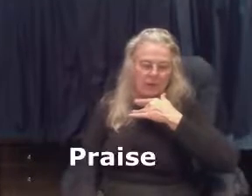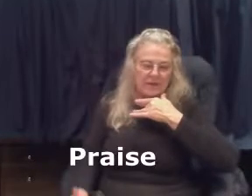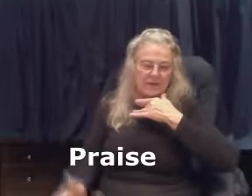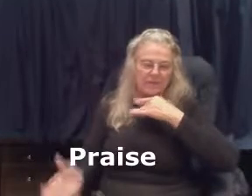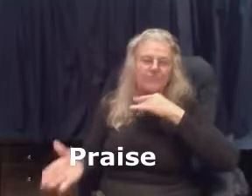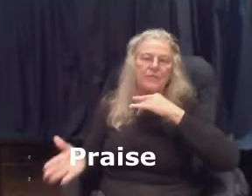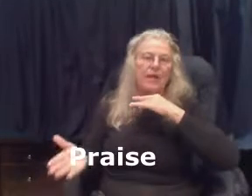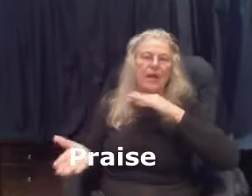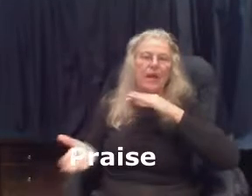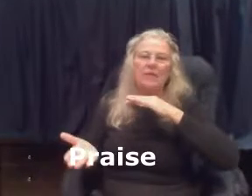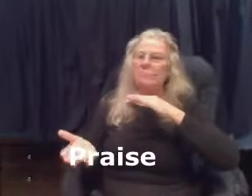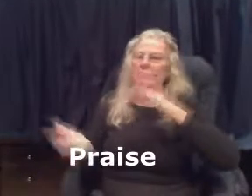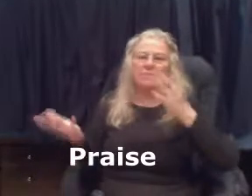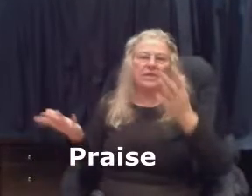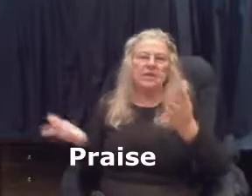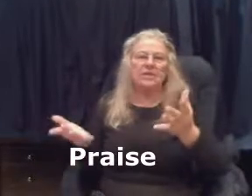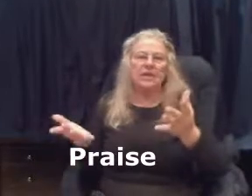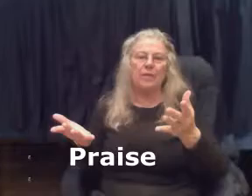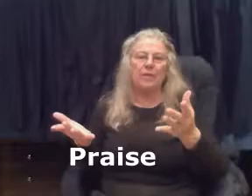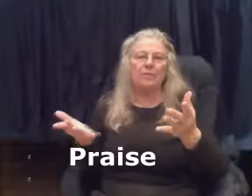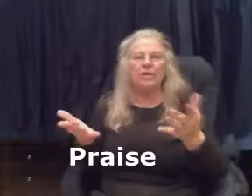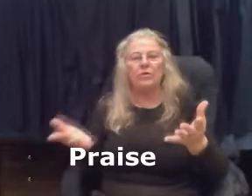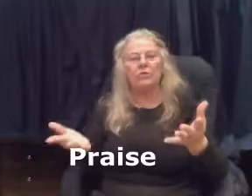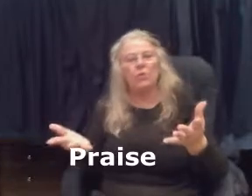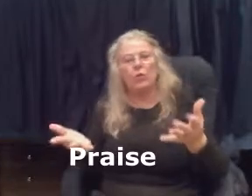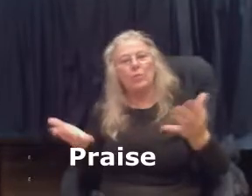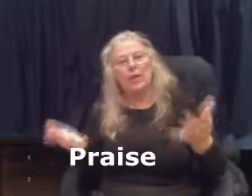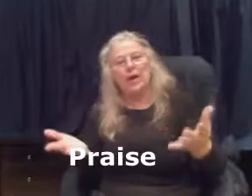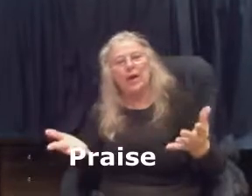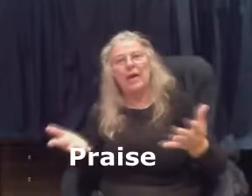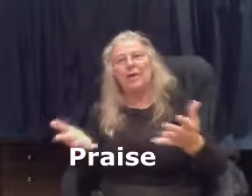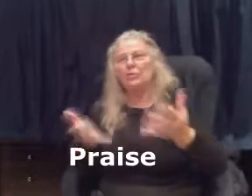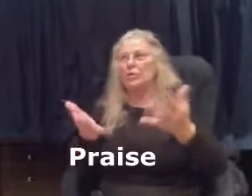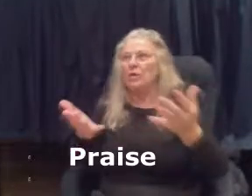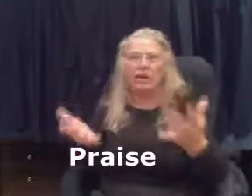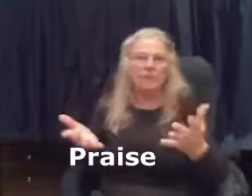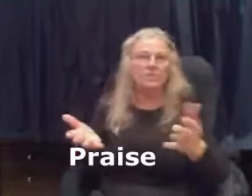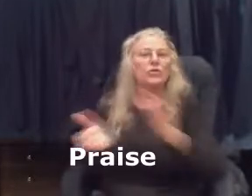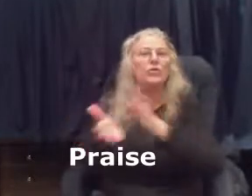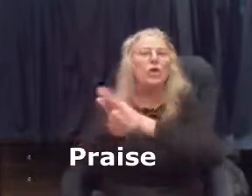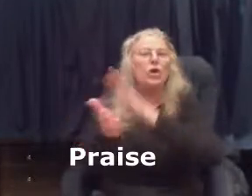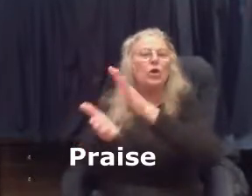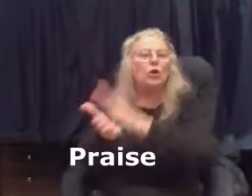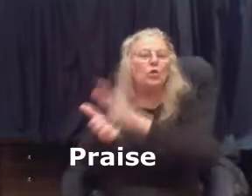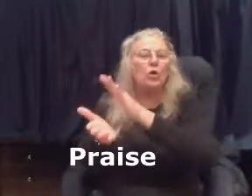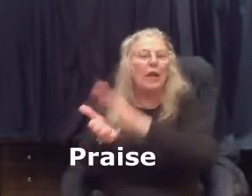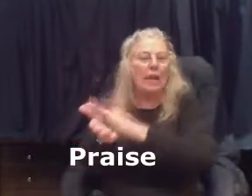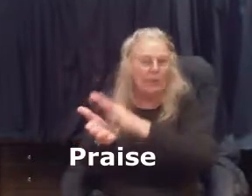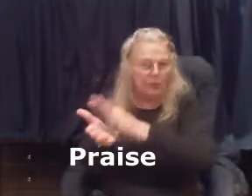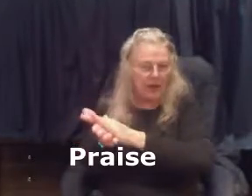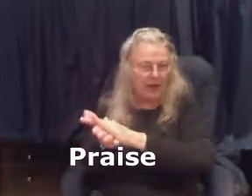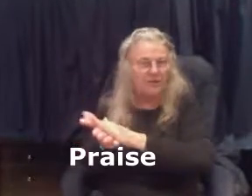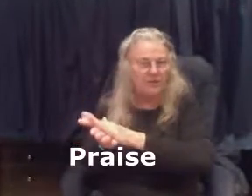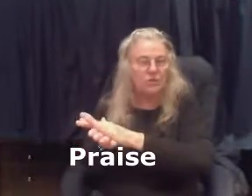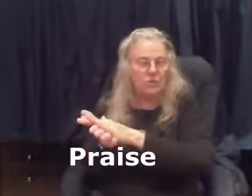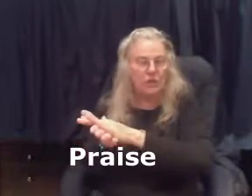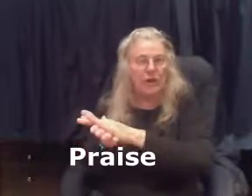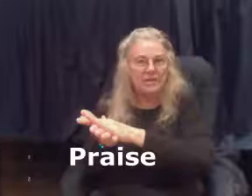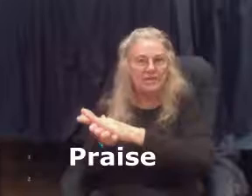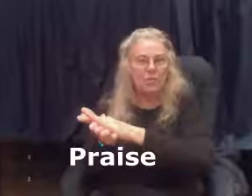Praise, and anytime you think you go to a play or to a concert, you clap your hands to praise